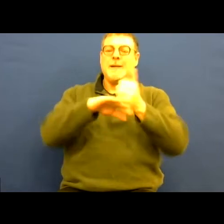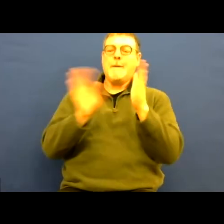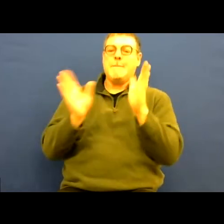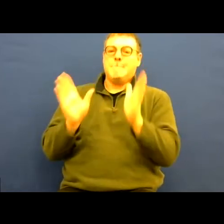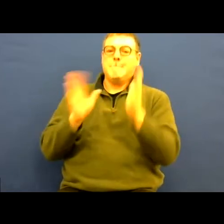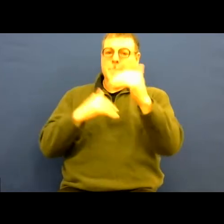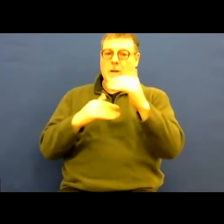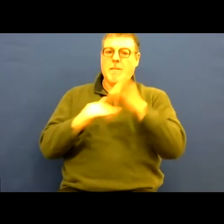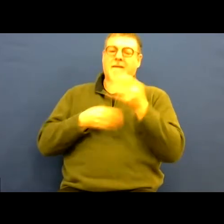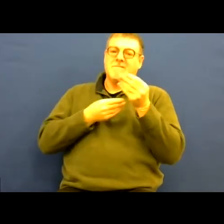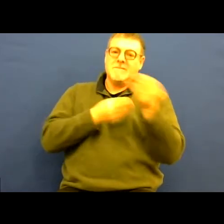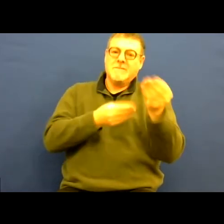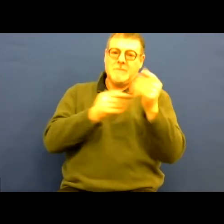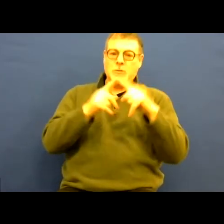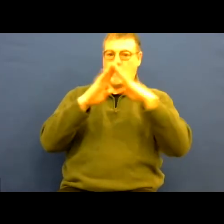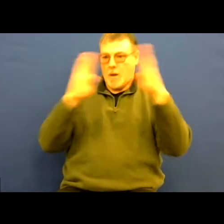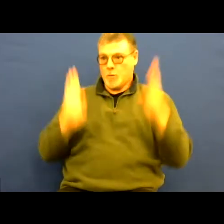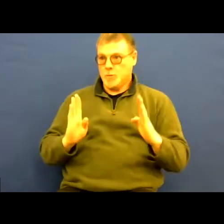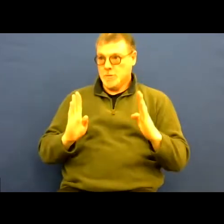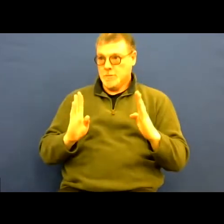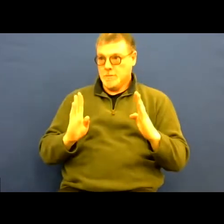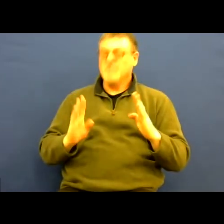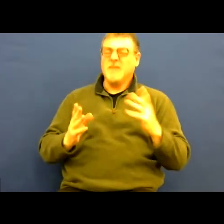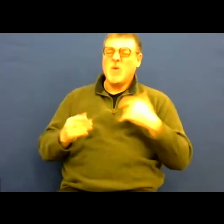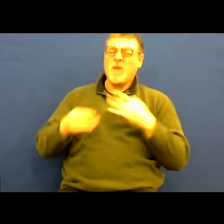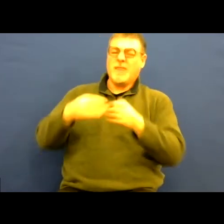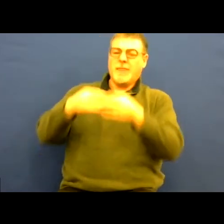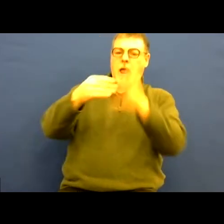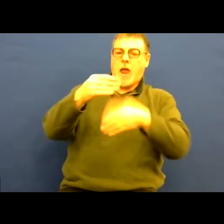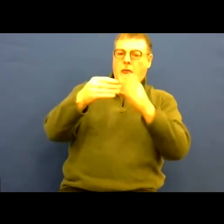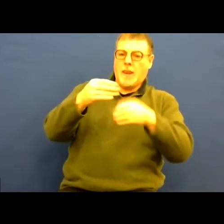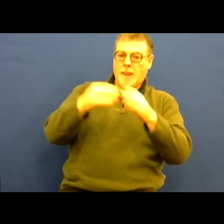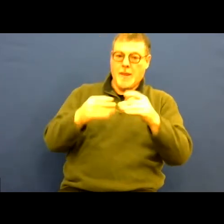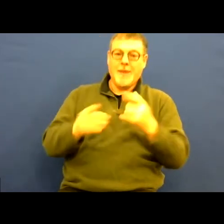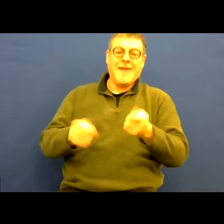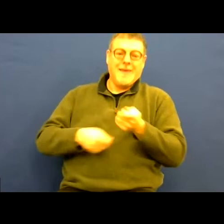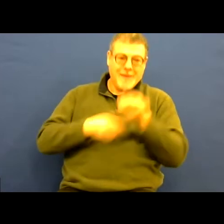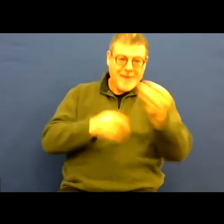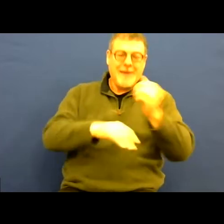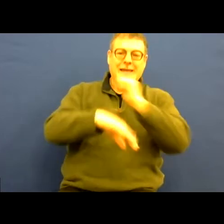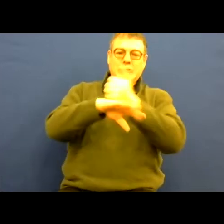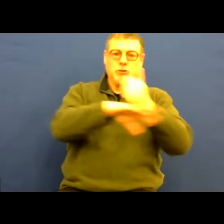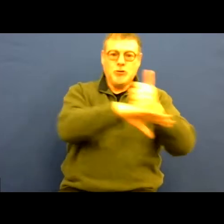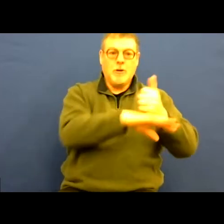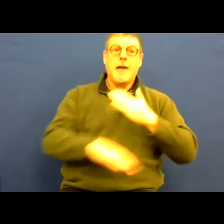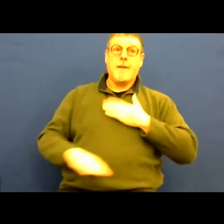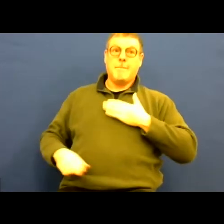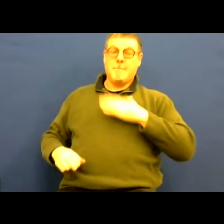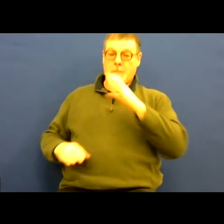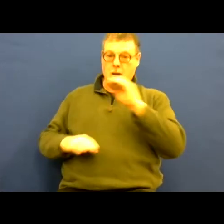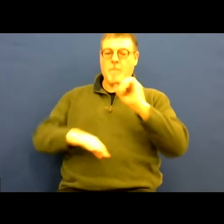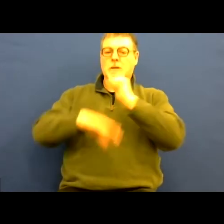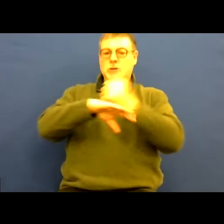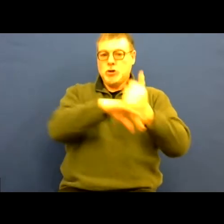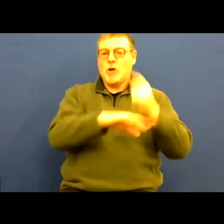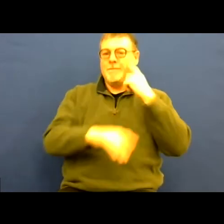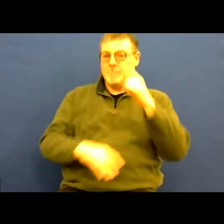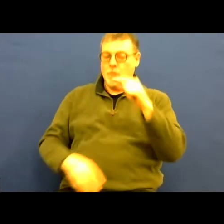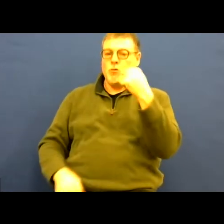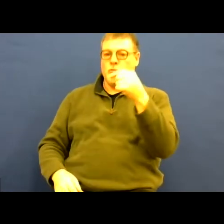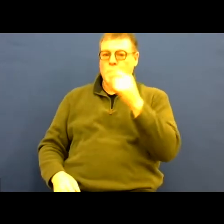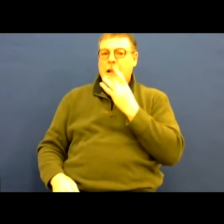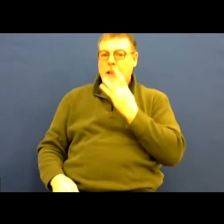houses. Oh, okay. So we're like kind of the end of everything. We turn it on and kind of get the installs going. My company also does installs for Greenlight. So we kind of